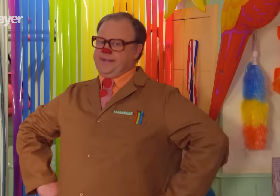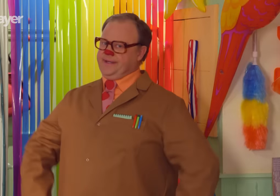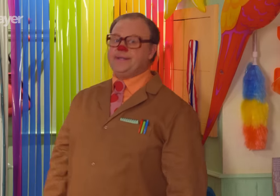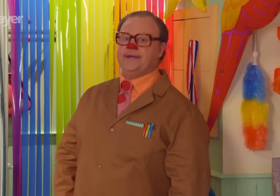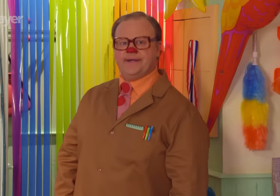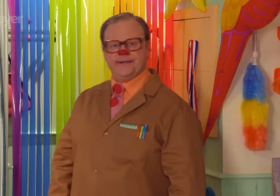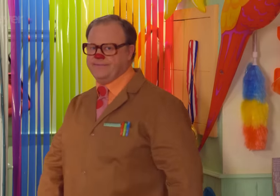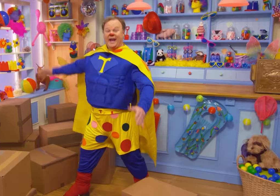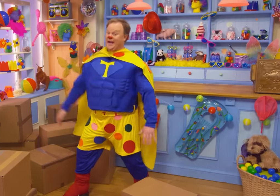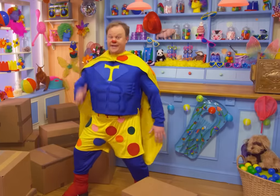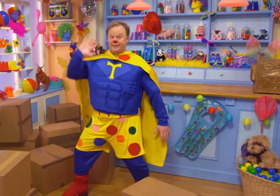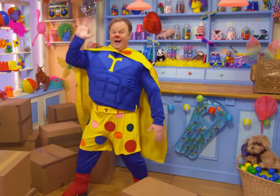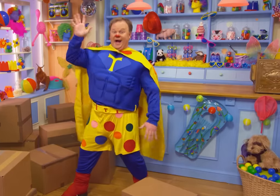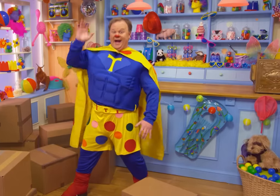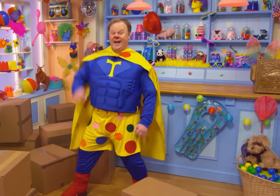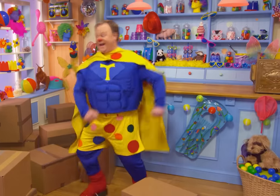to fly! Goodbye!